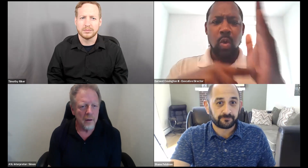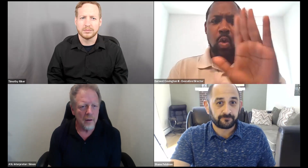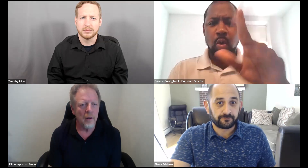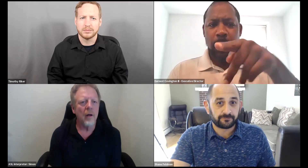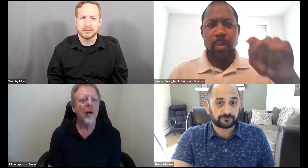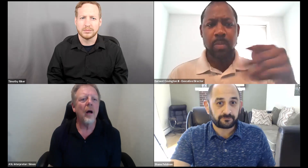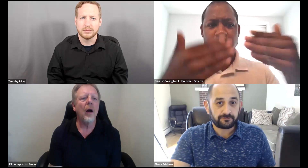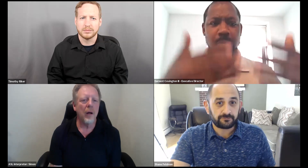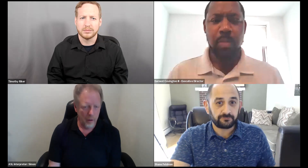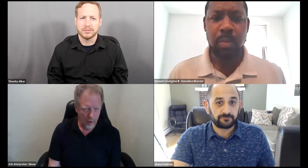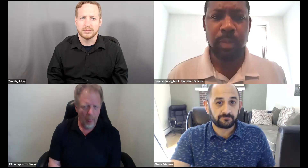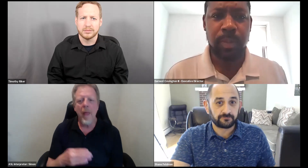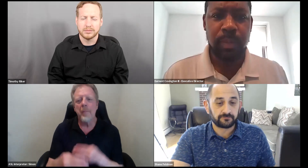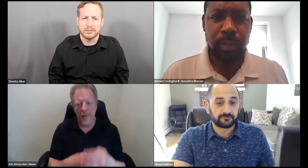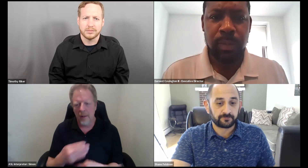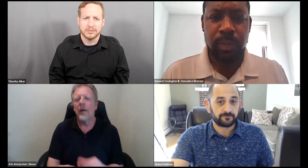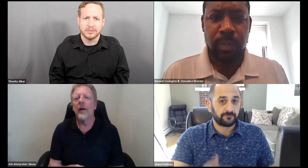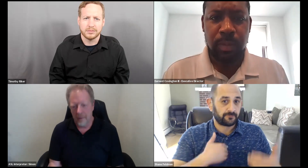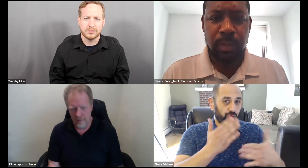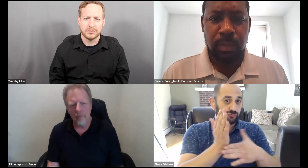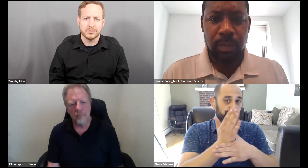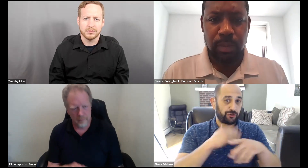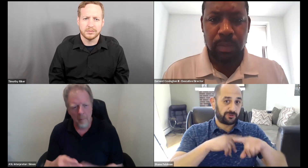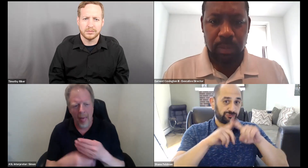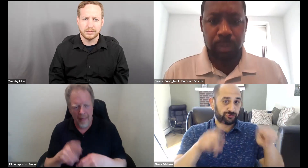can show a PowerPoint. She can put that up.